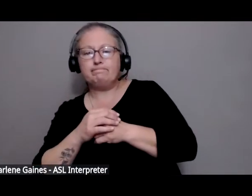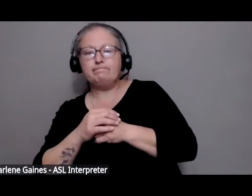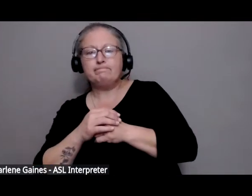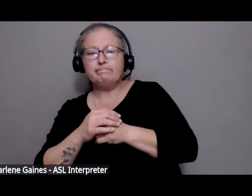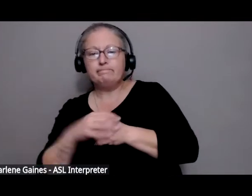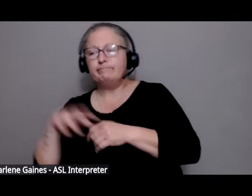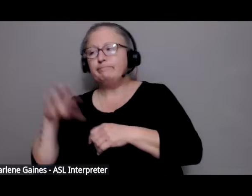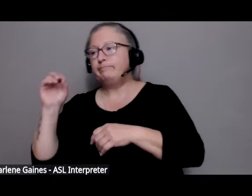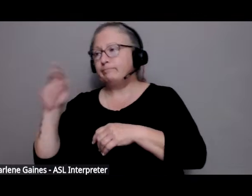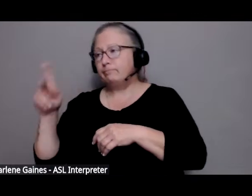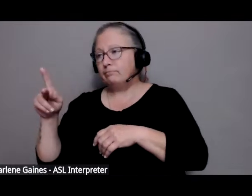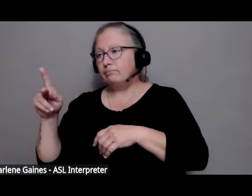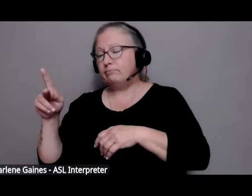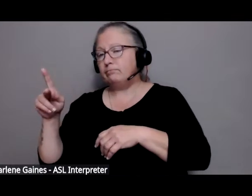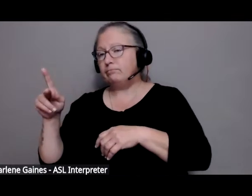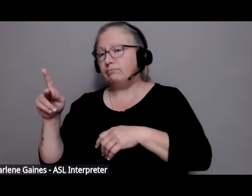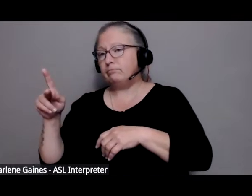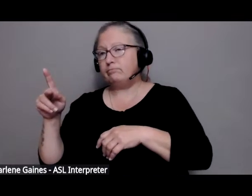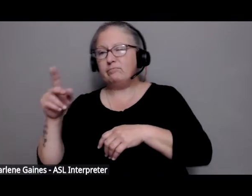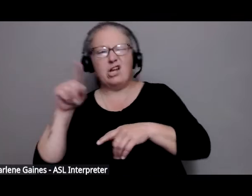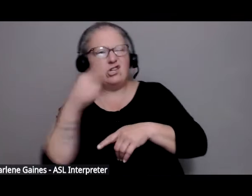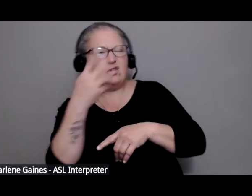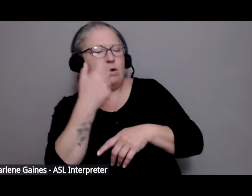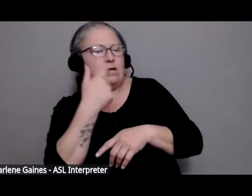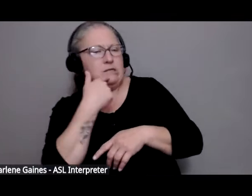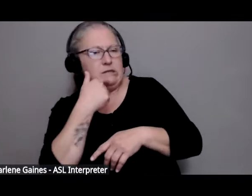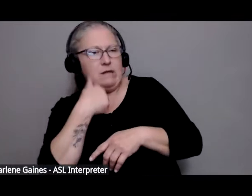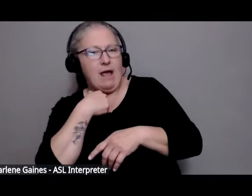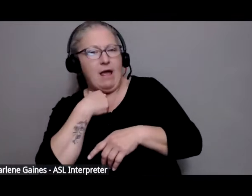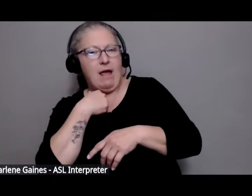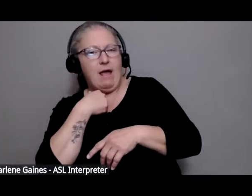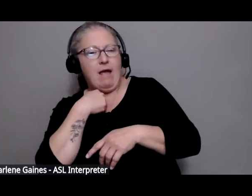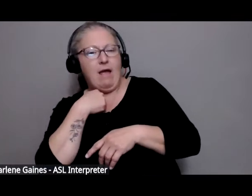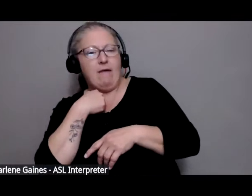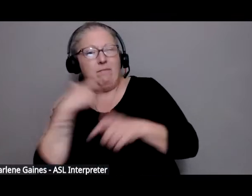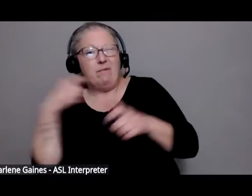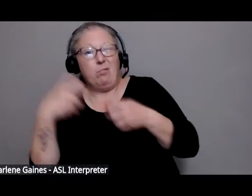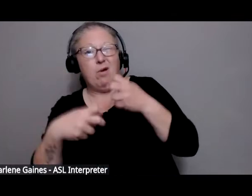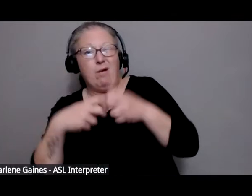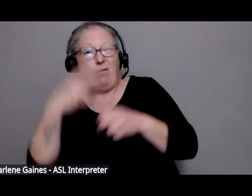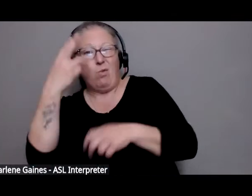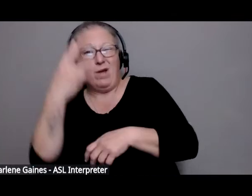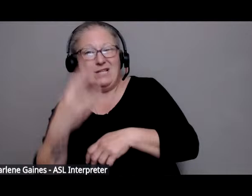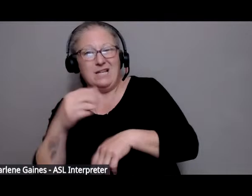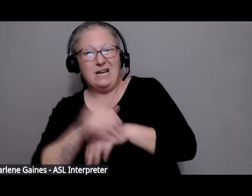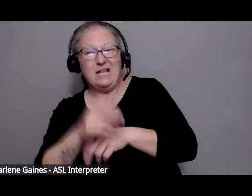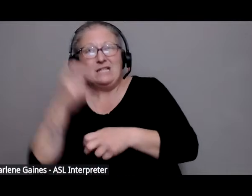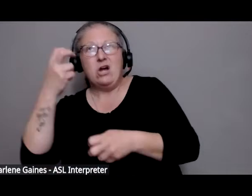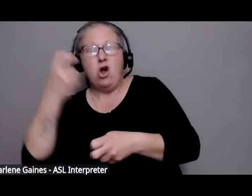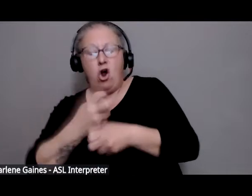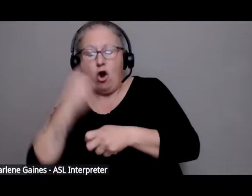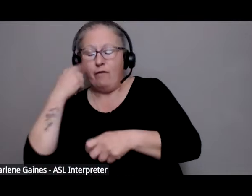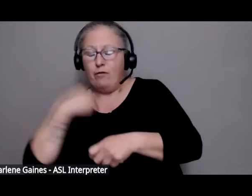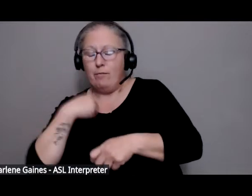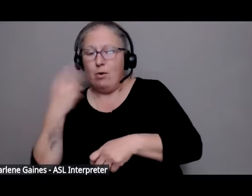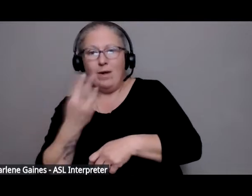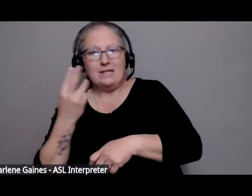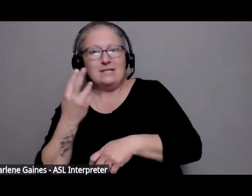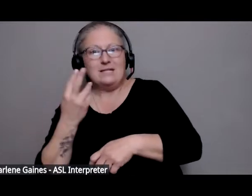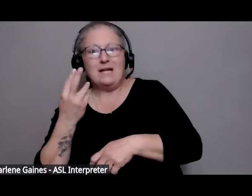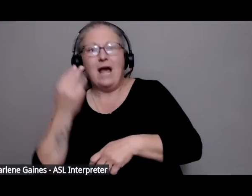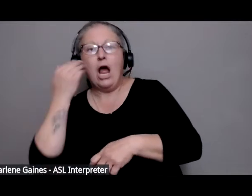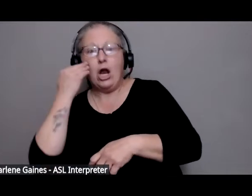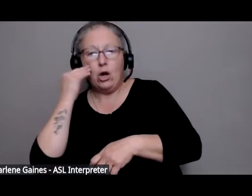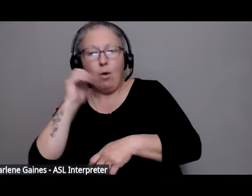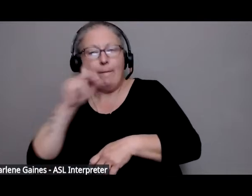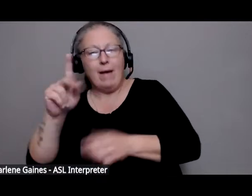Okay, I mean, it's just, I just want to say I have a real problem with Wednesday nights. It's really hard for me to do this. I know with the back to